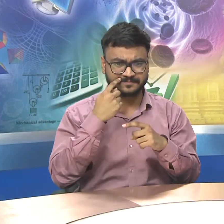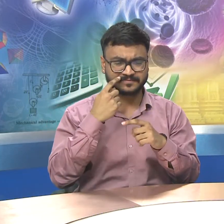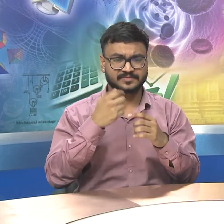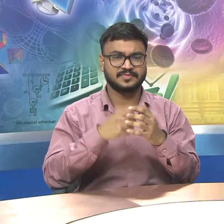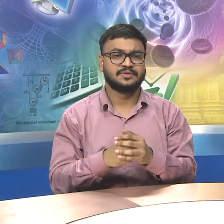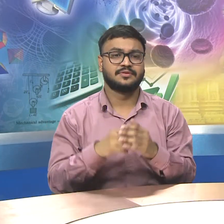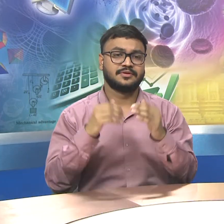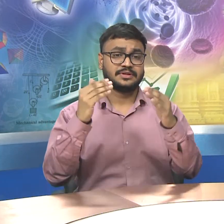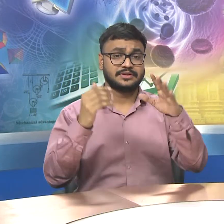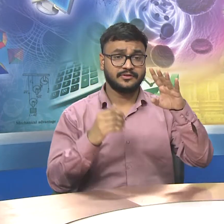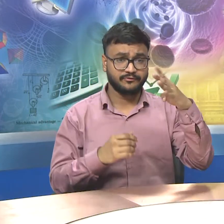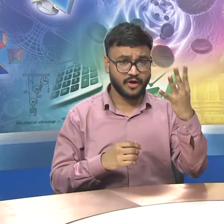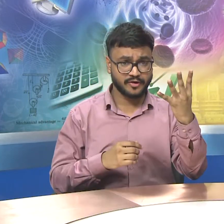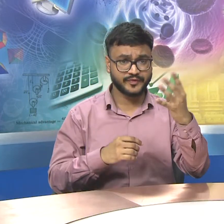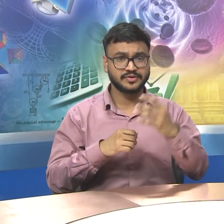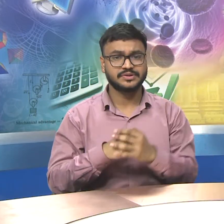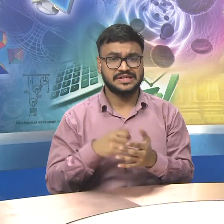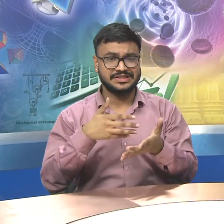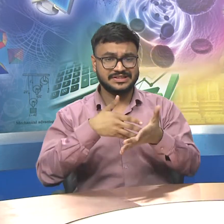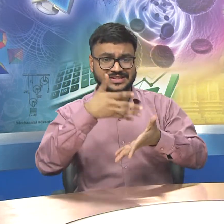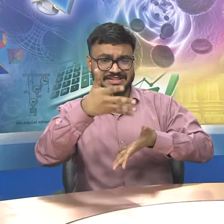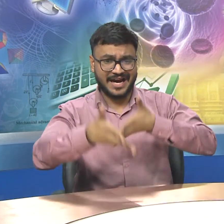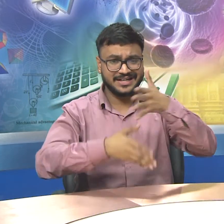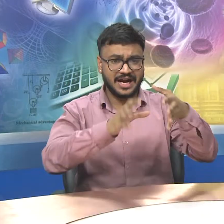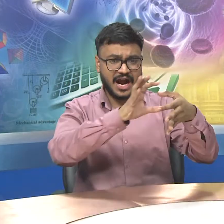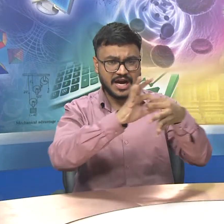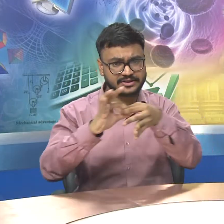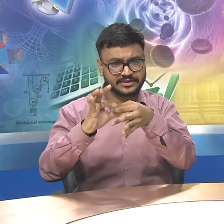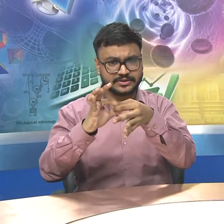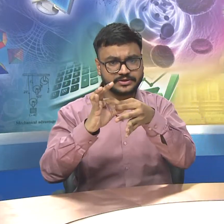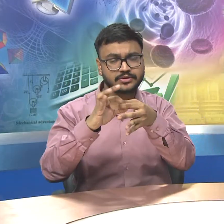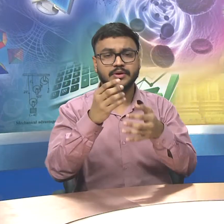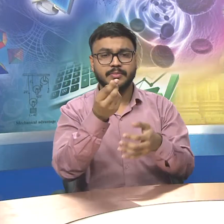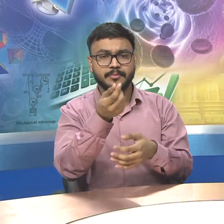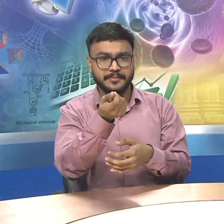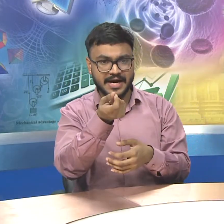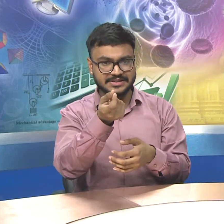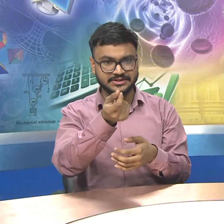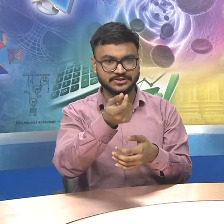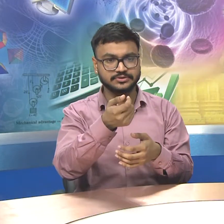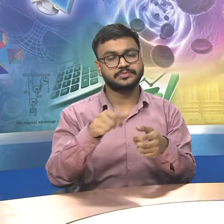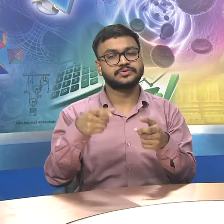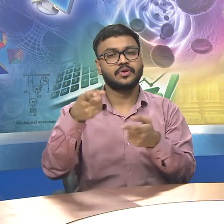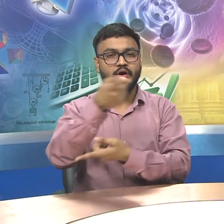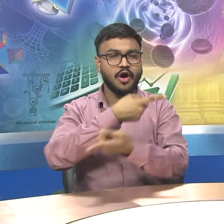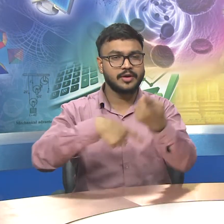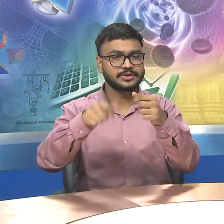to communication, which is mouth level. And D, signs related to the money.